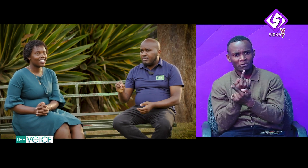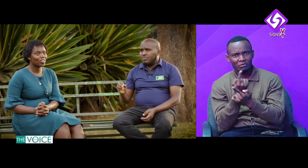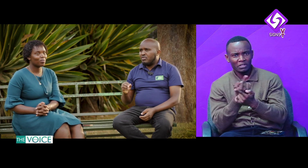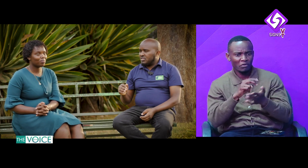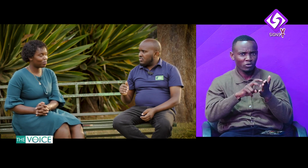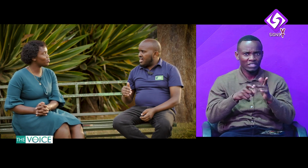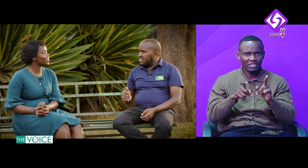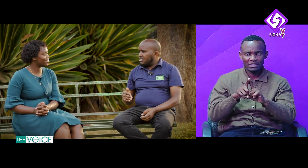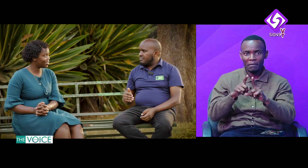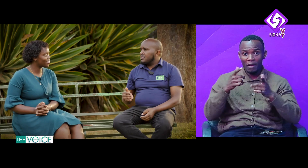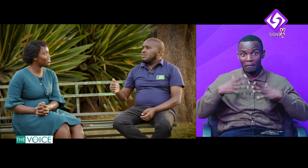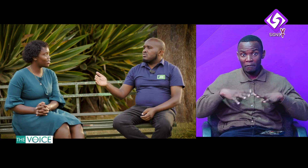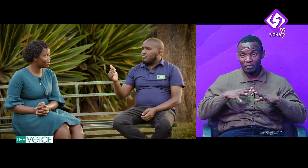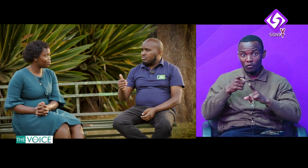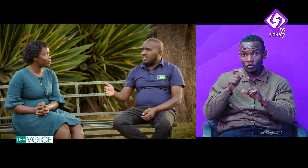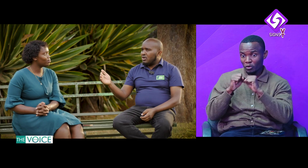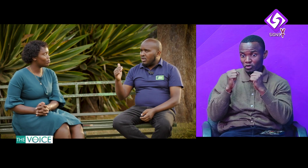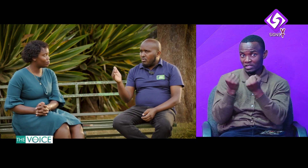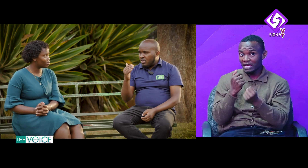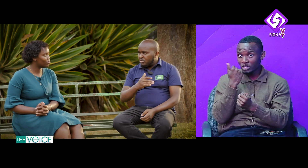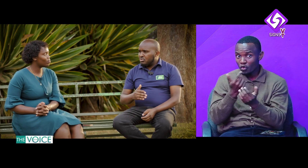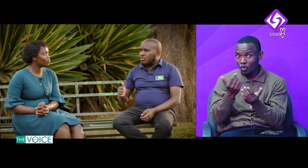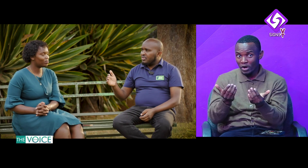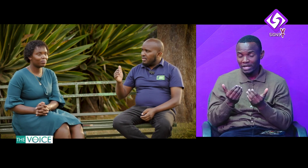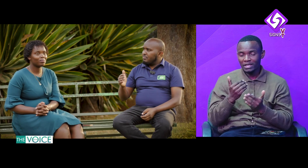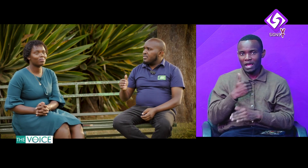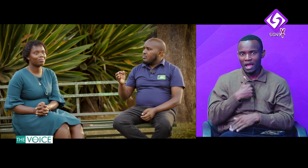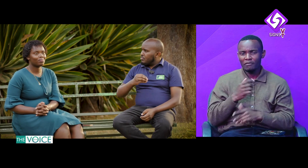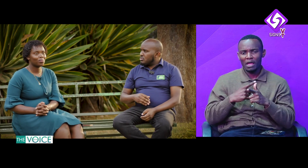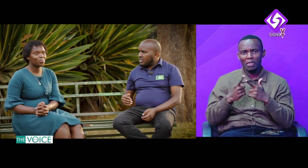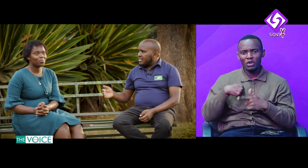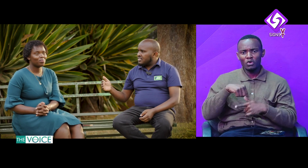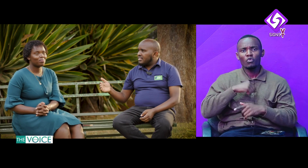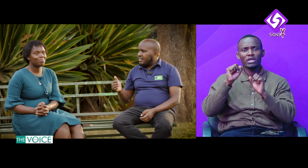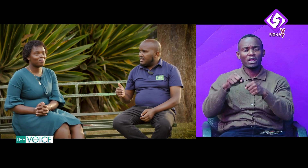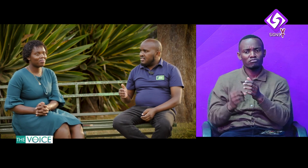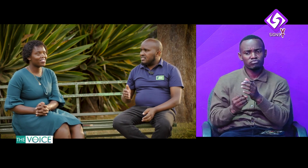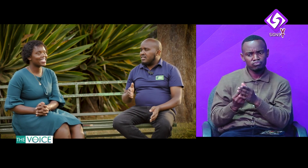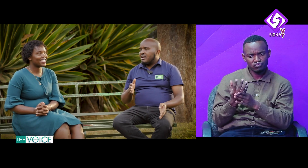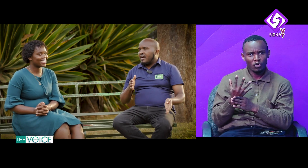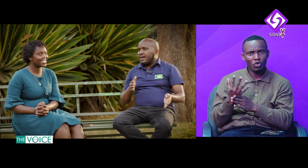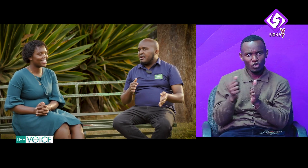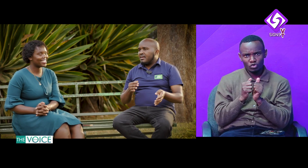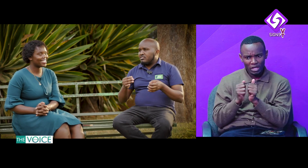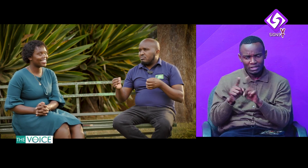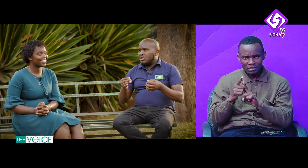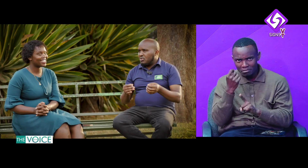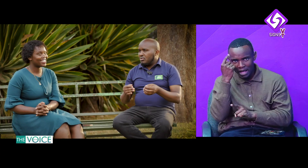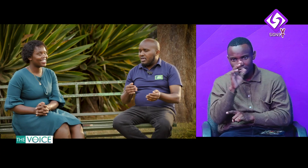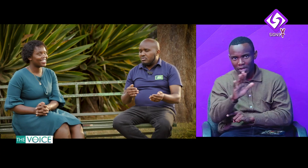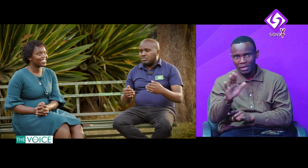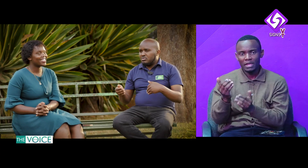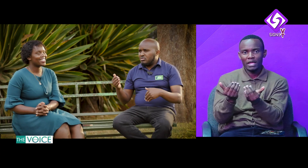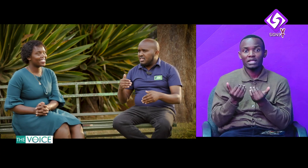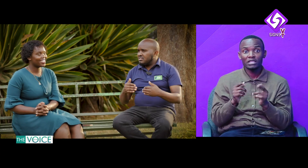and people of the society. So from that angle now, we're able to grow with them, we're able to understand their needs. And as you may